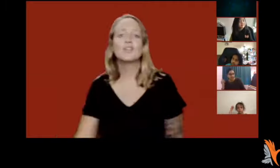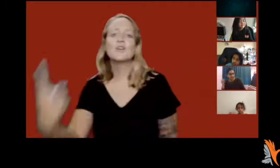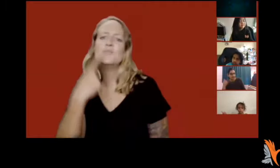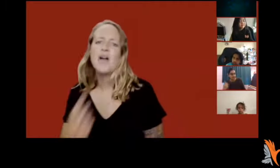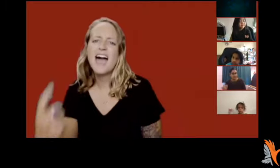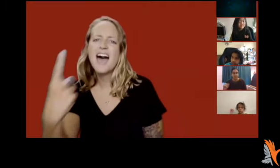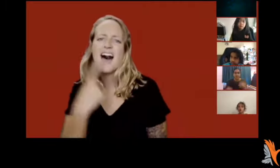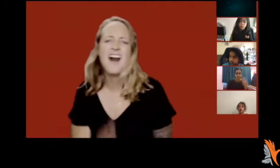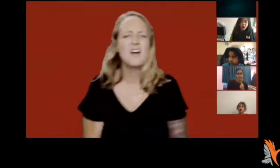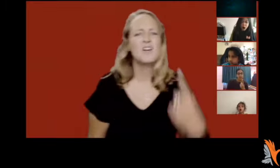Red.